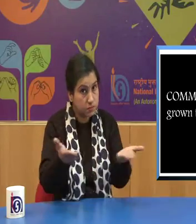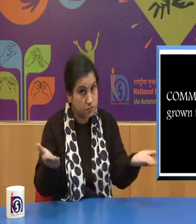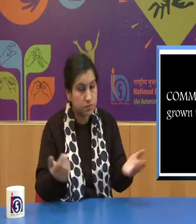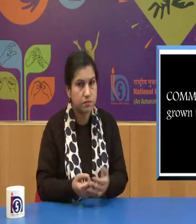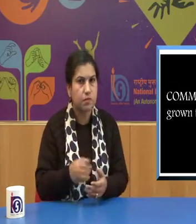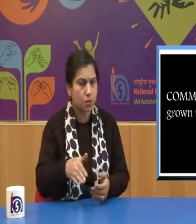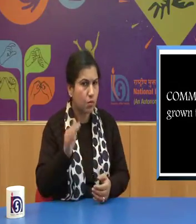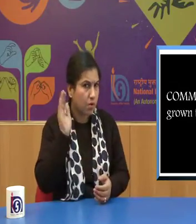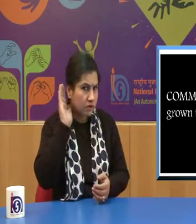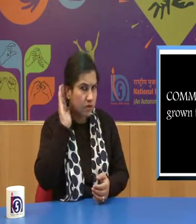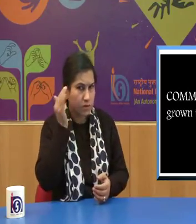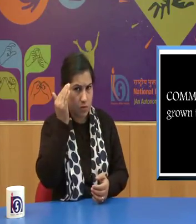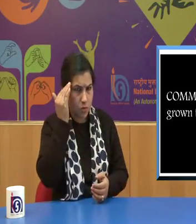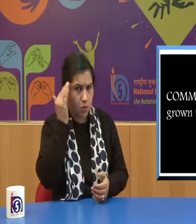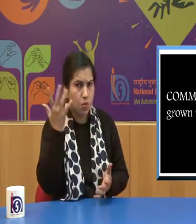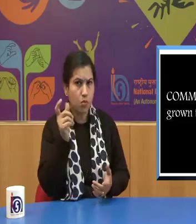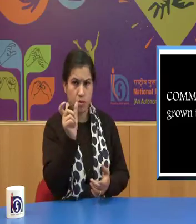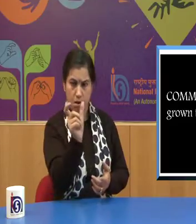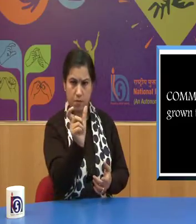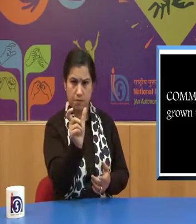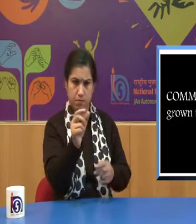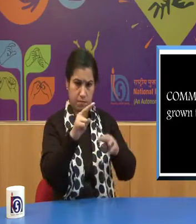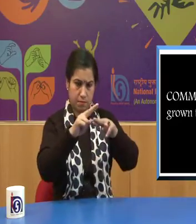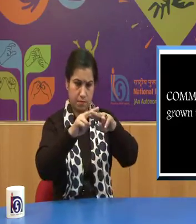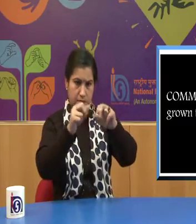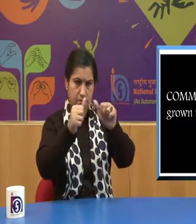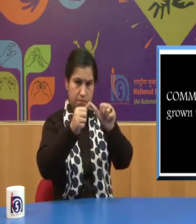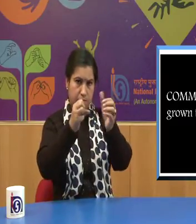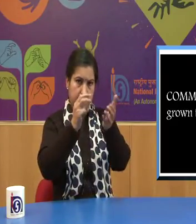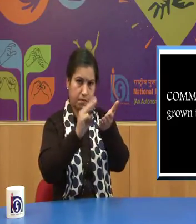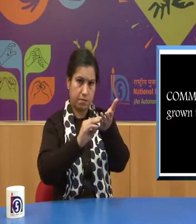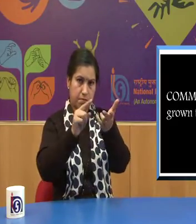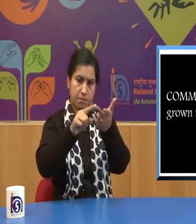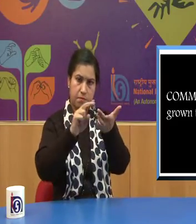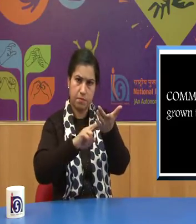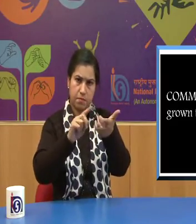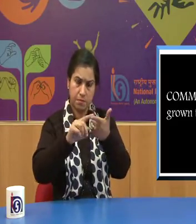Learners, have you heard about the term famine earlier?